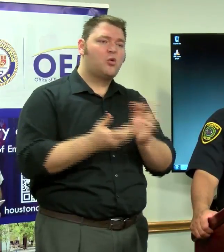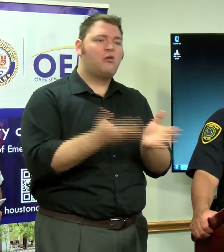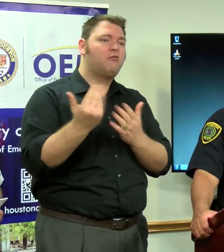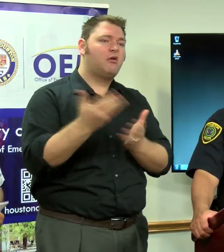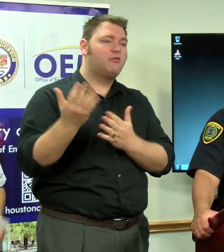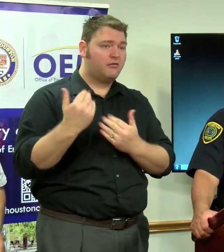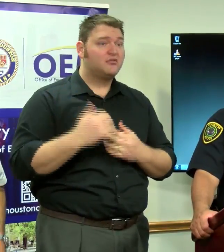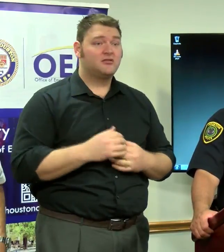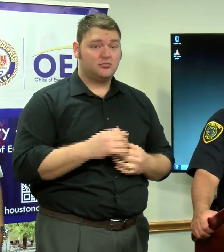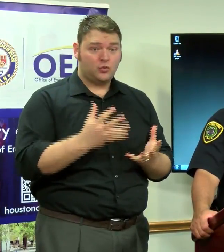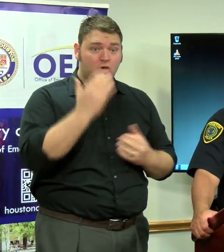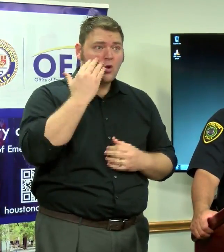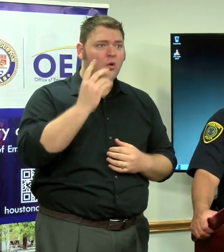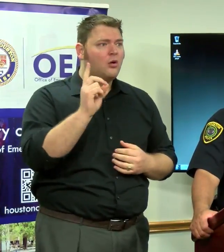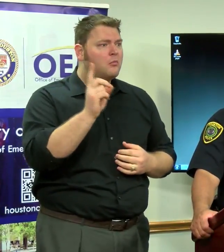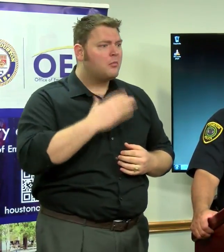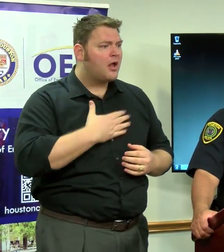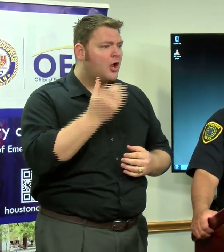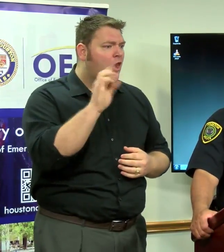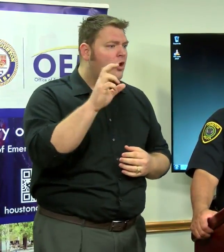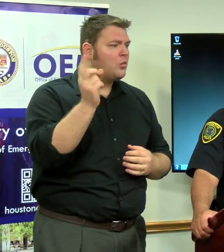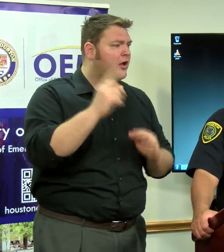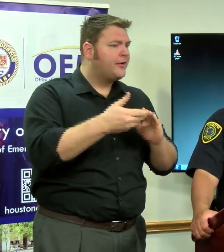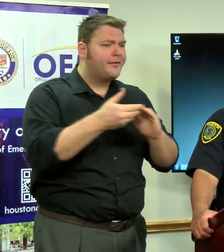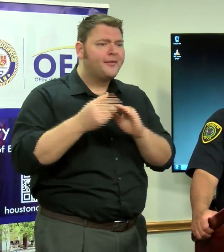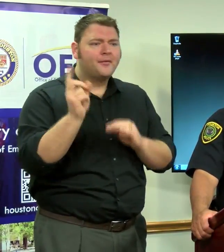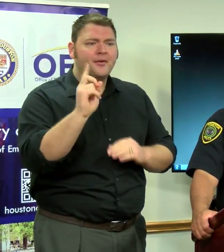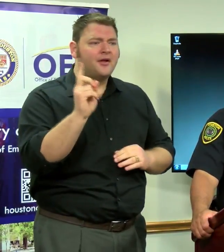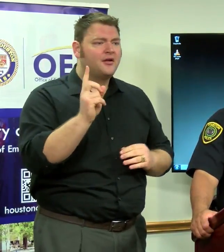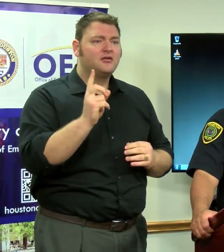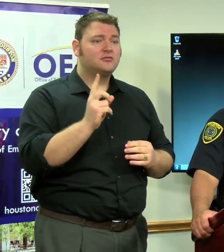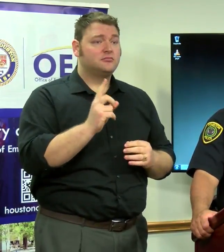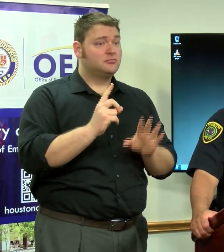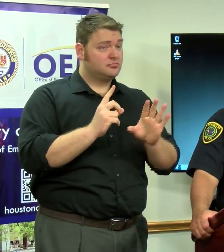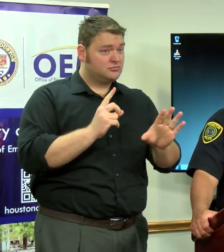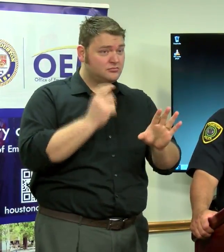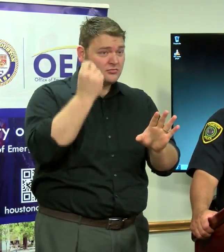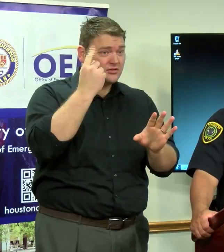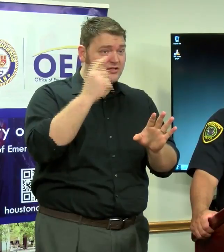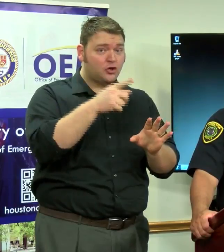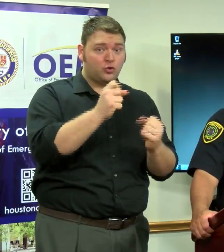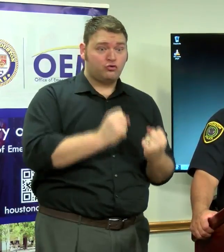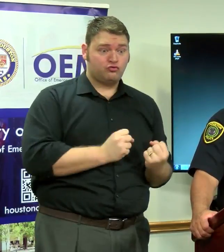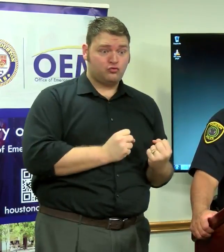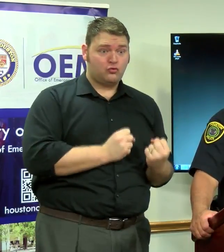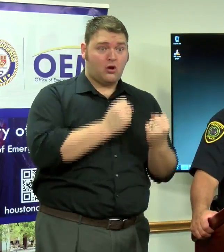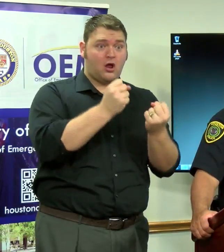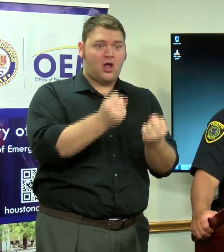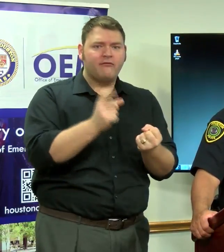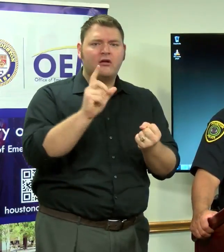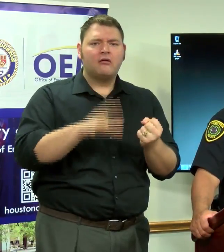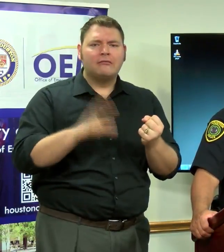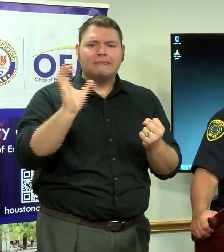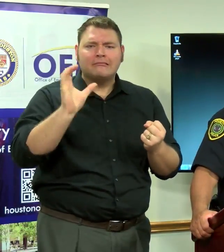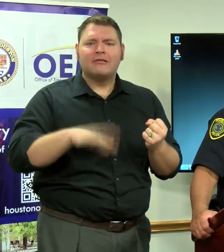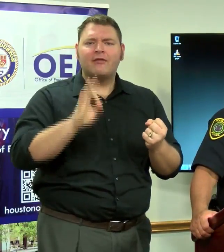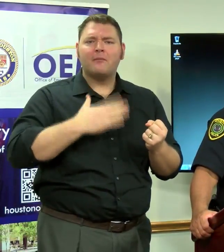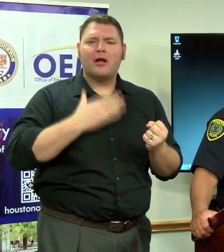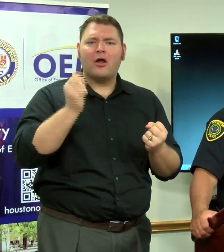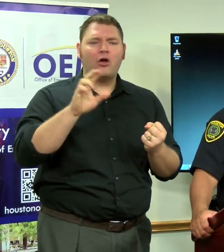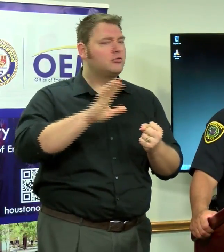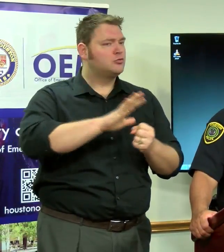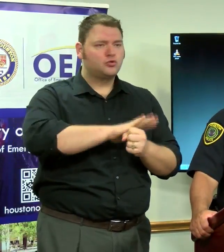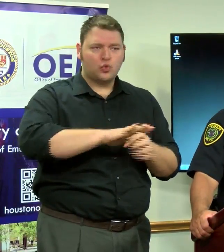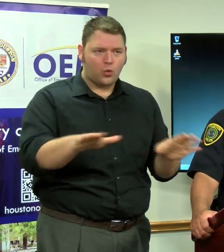you want to know where your car is at, even though I can tell you it should not be your priority to try to drive somewhere to find your car or assess your car right now, because the